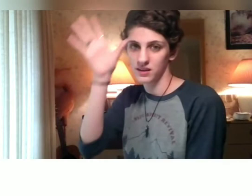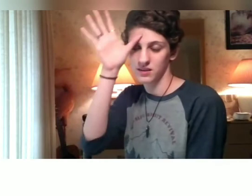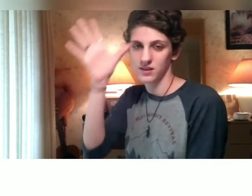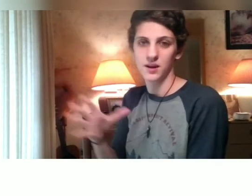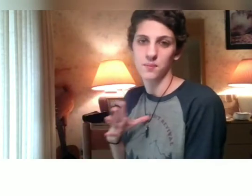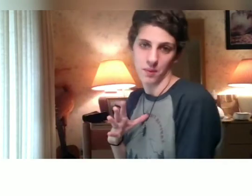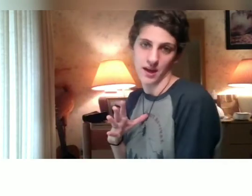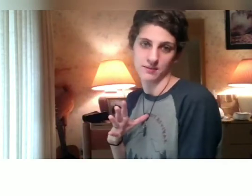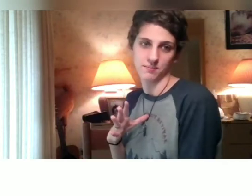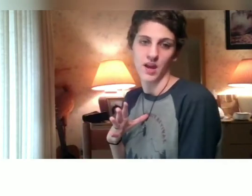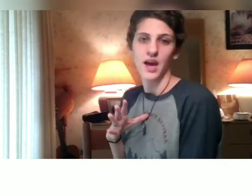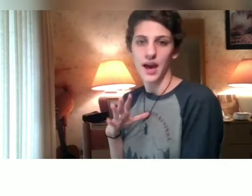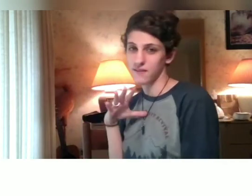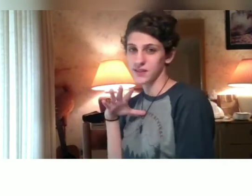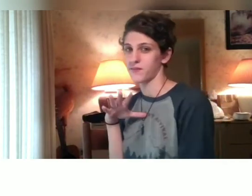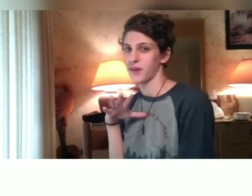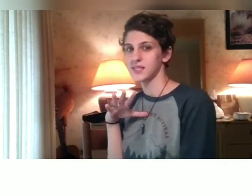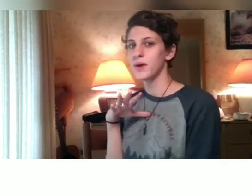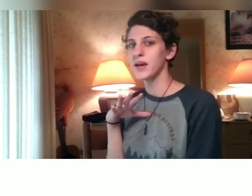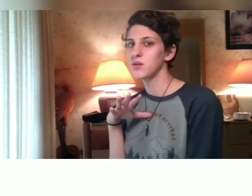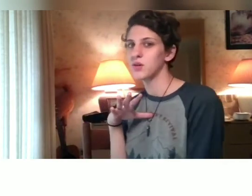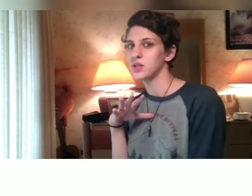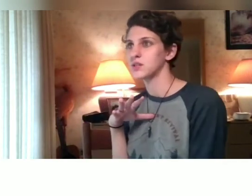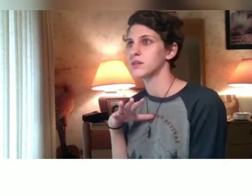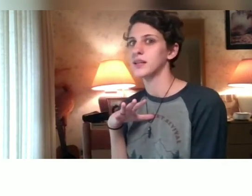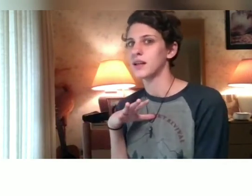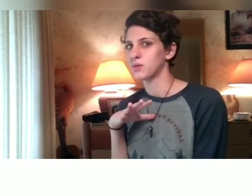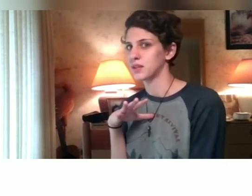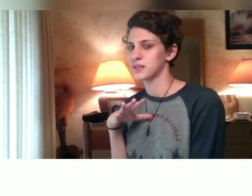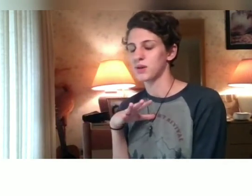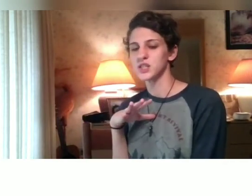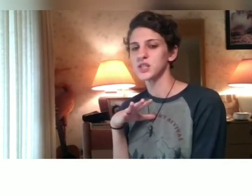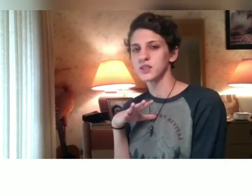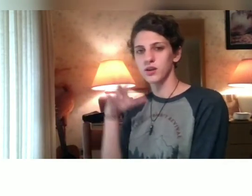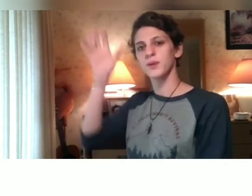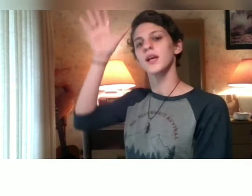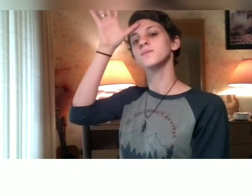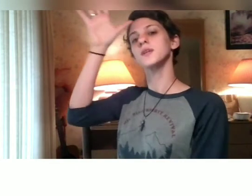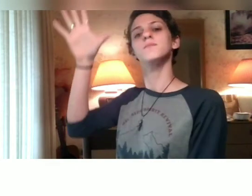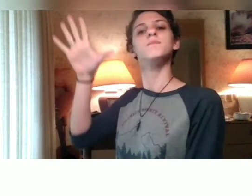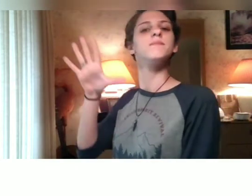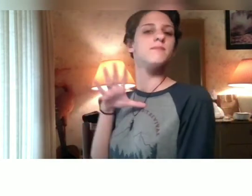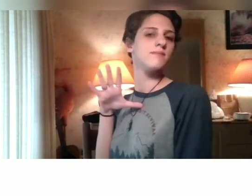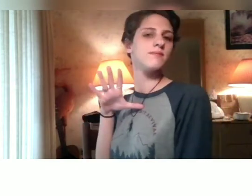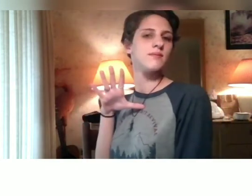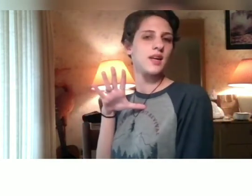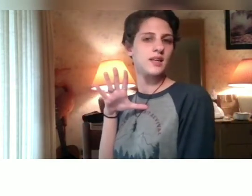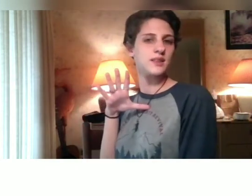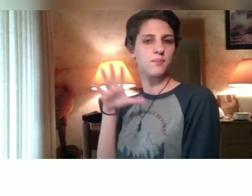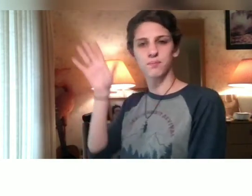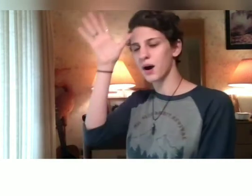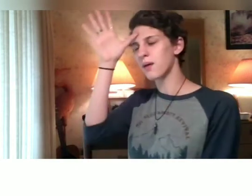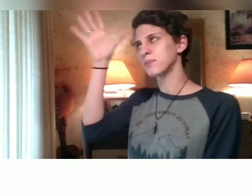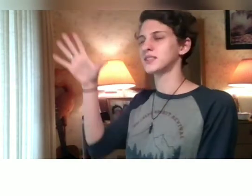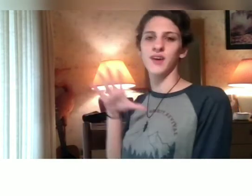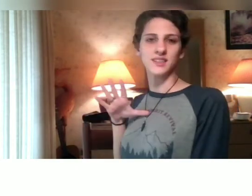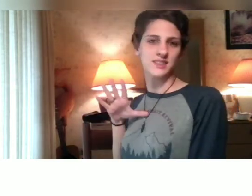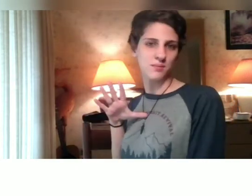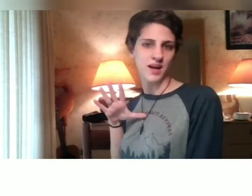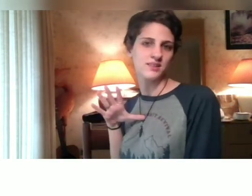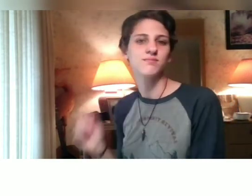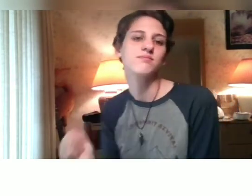Woman, man. And if he's a fancy man, you can do it like with expression too. But like he's a pompous,